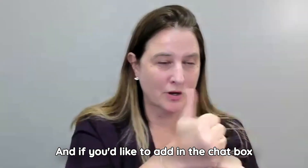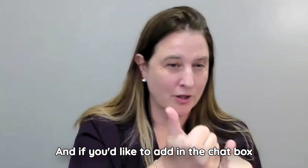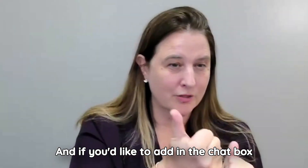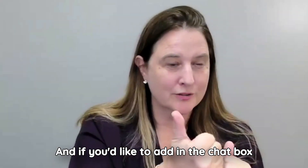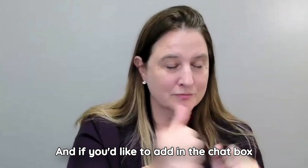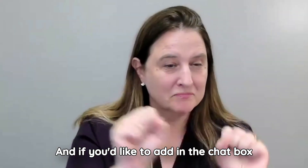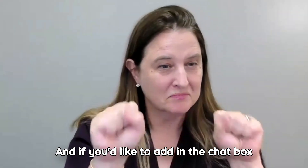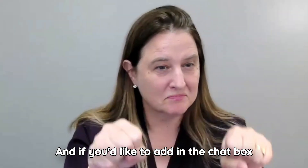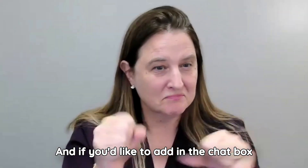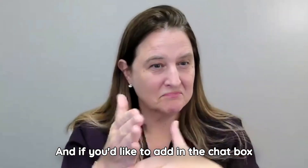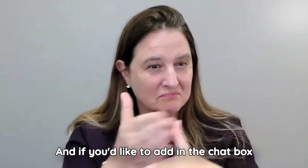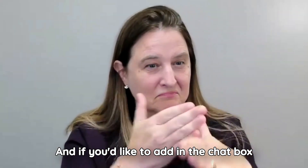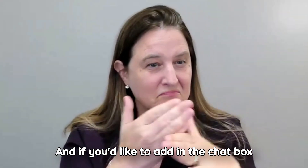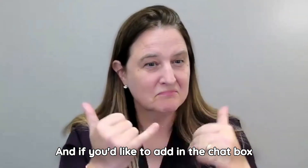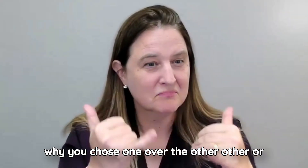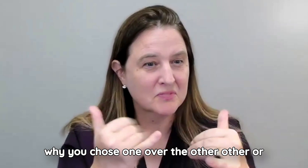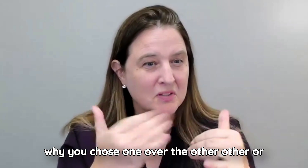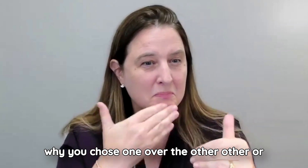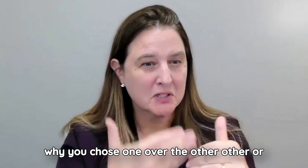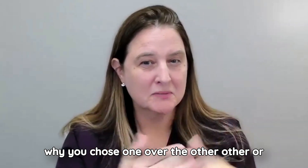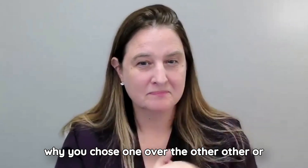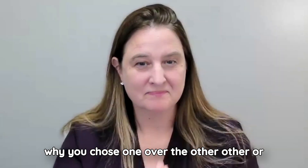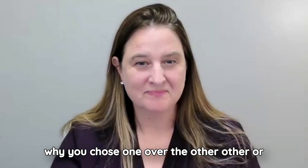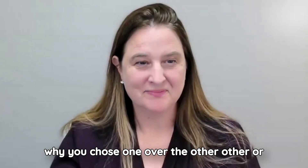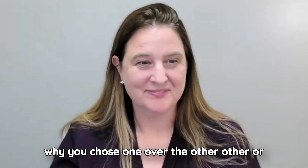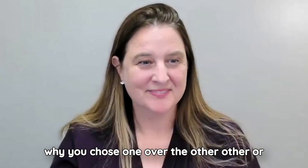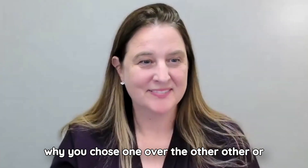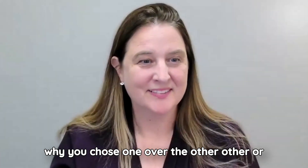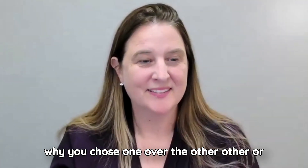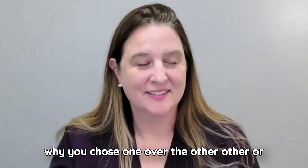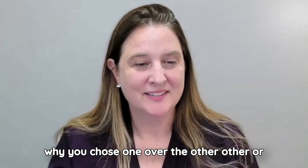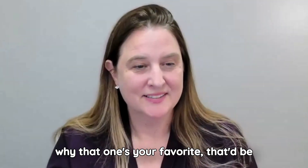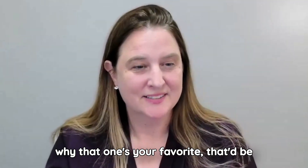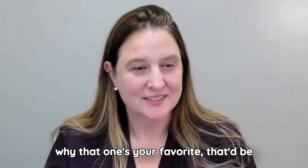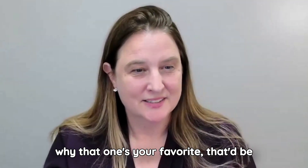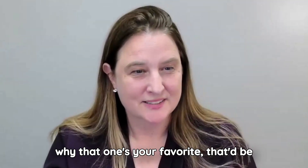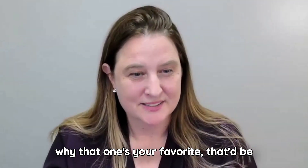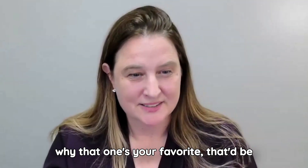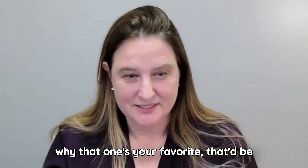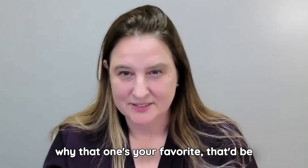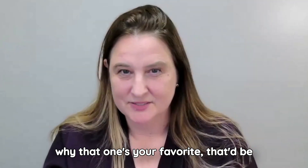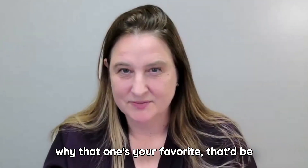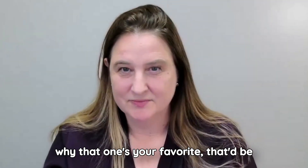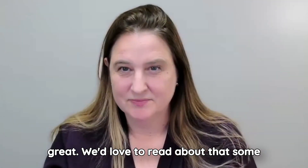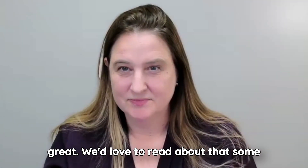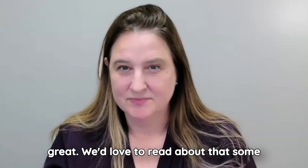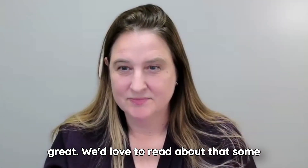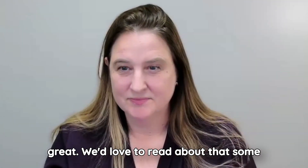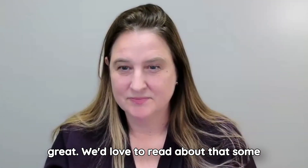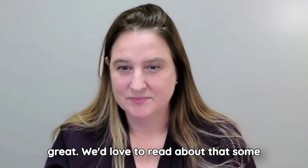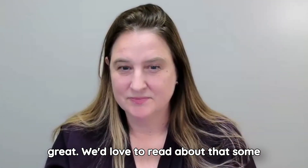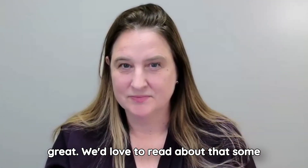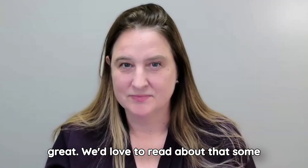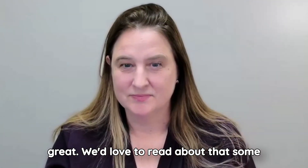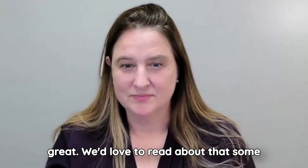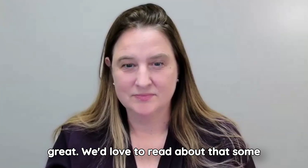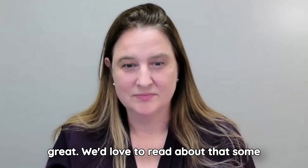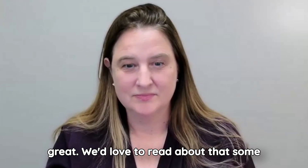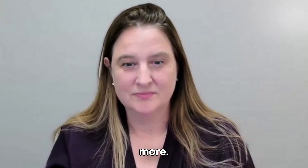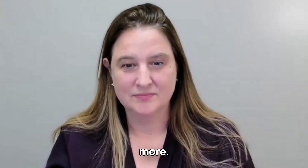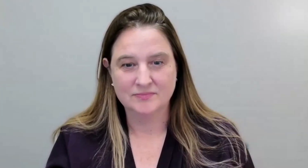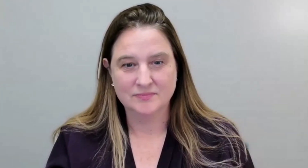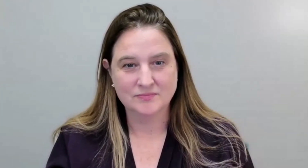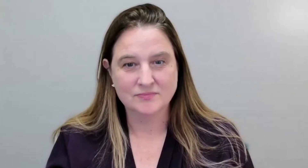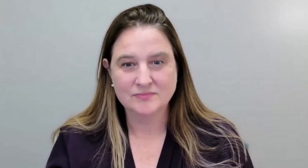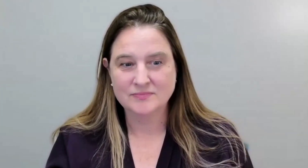And if you'd like to add in the chat box why you chose one over the other or why that one's your favorite, that'd be great. We'd love to read about that some